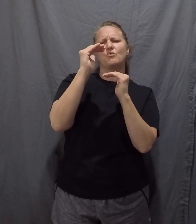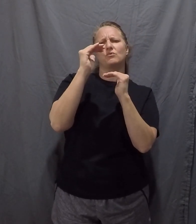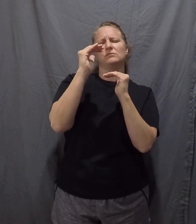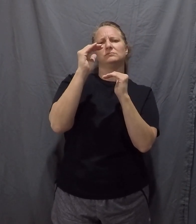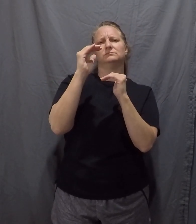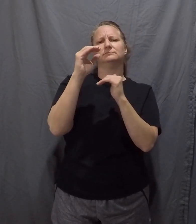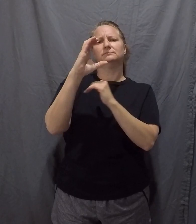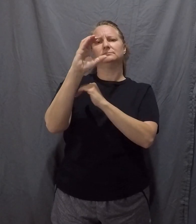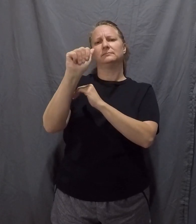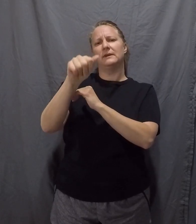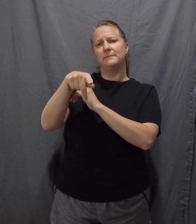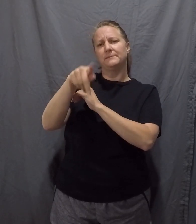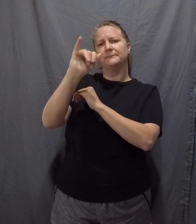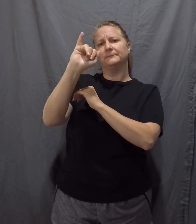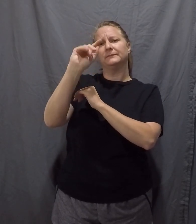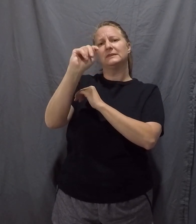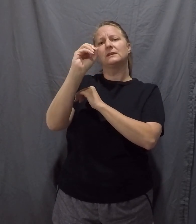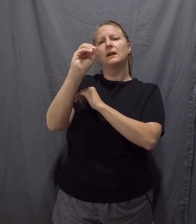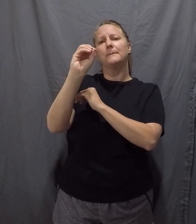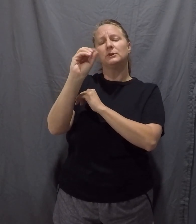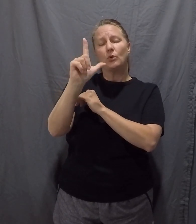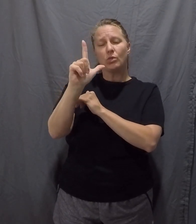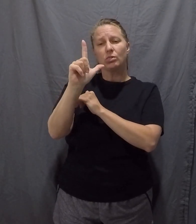illustrate what I mean. I